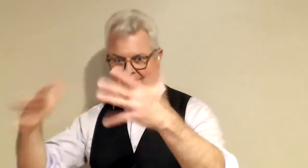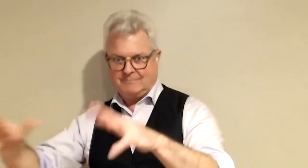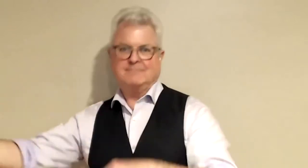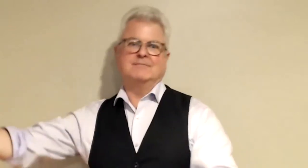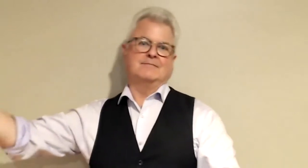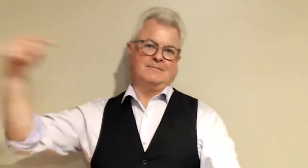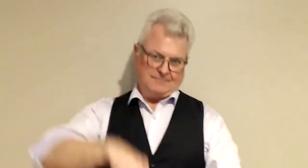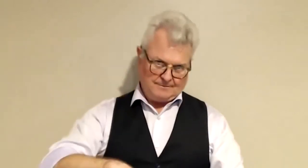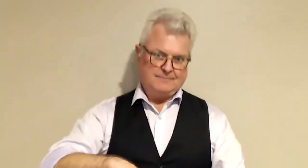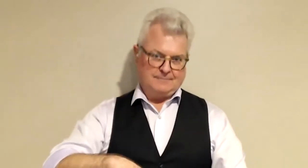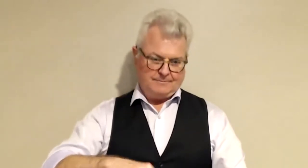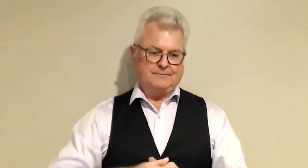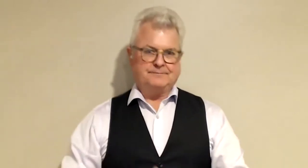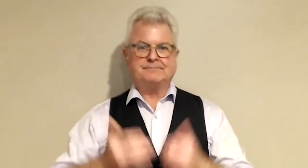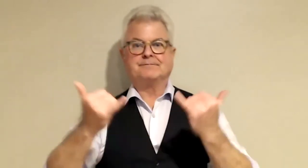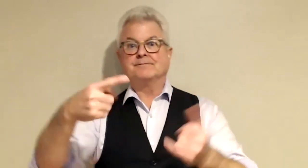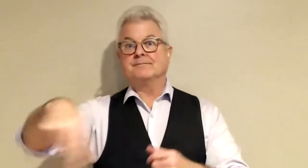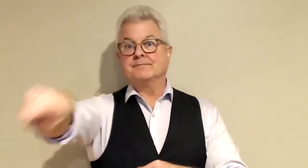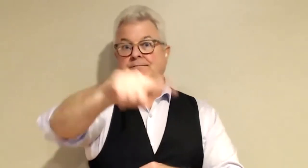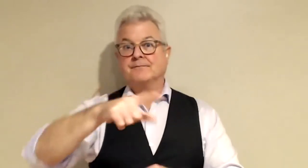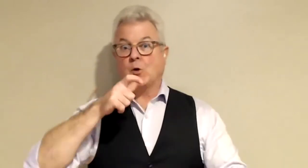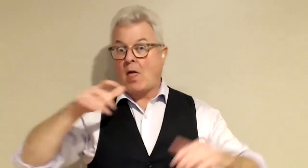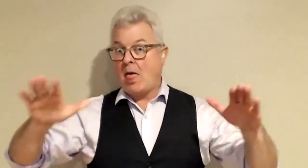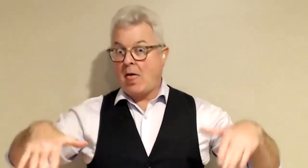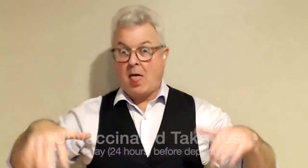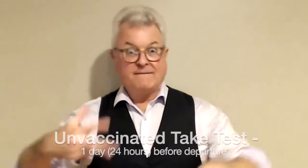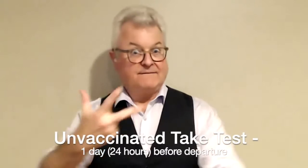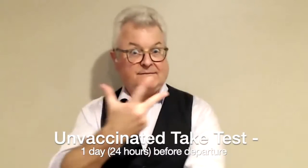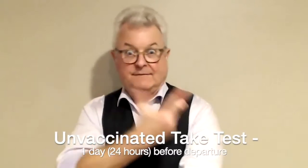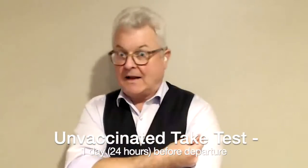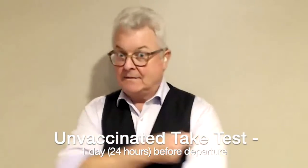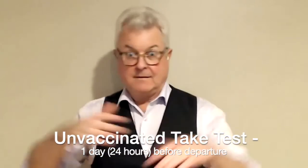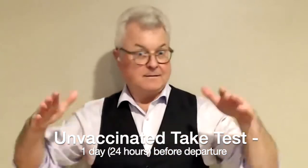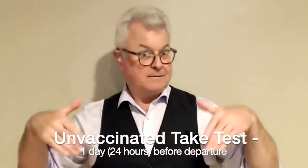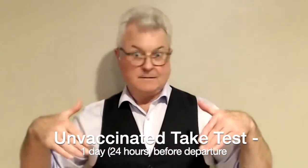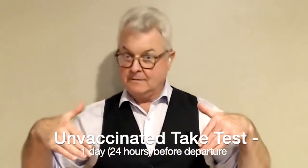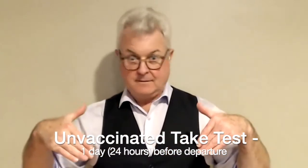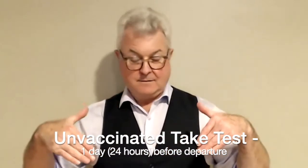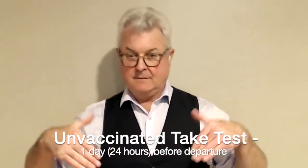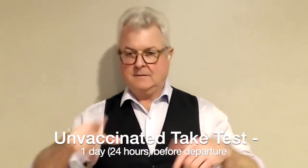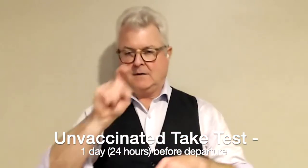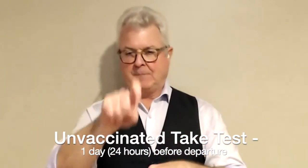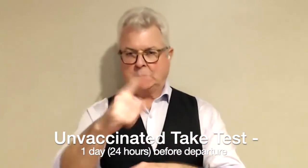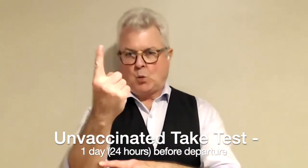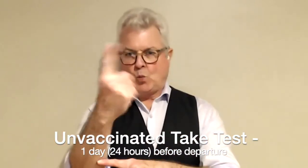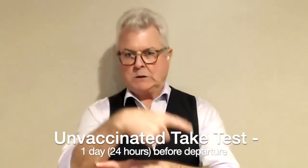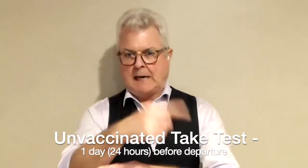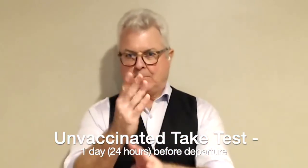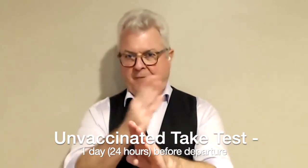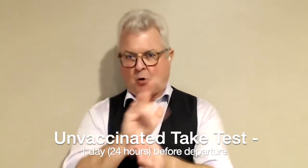are positive, you will not be allowed to travel back into the United States until you are well. Now, for those of you who are not vaccinated,